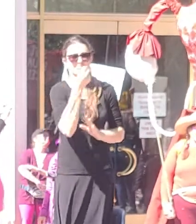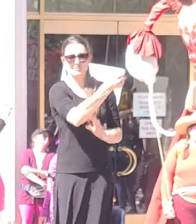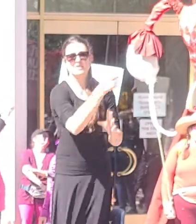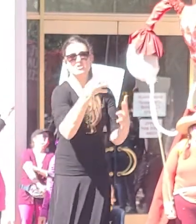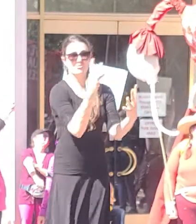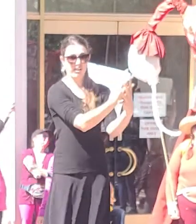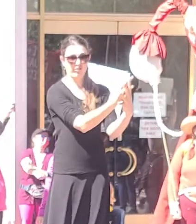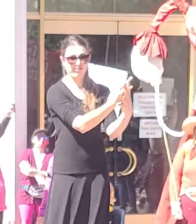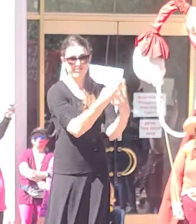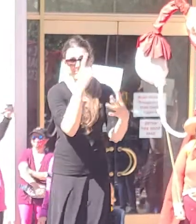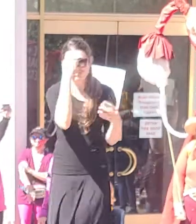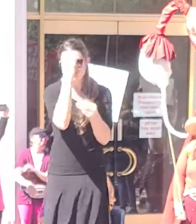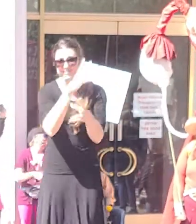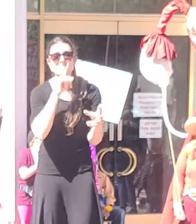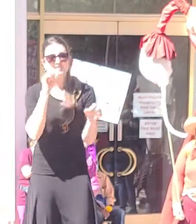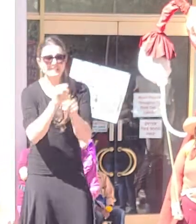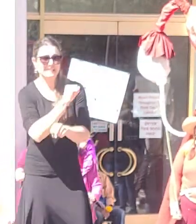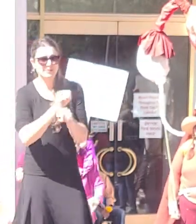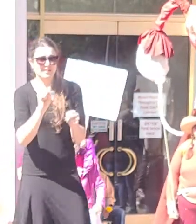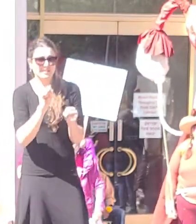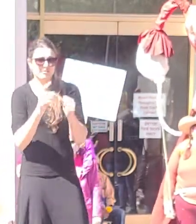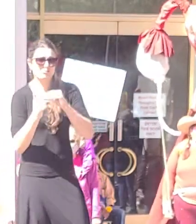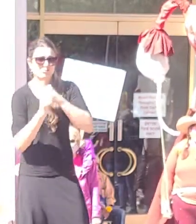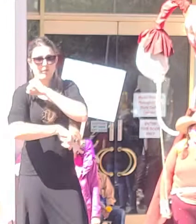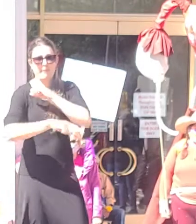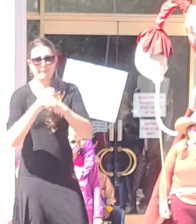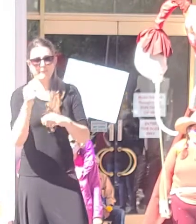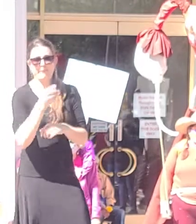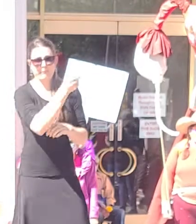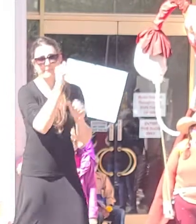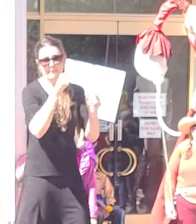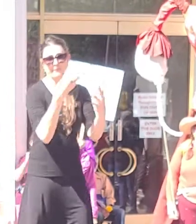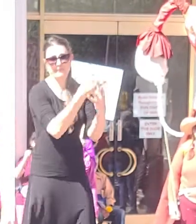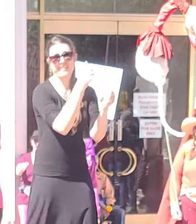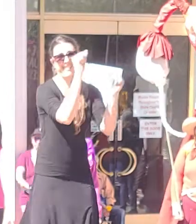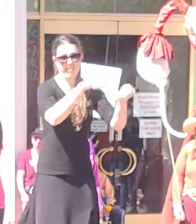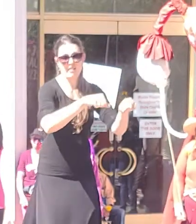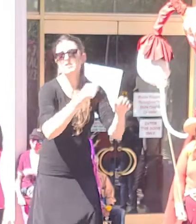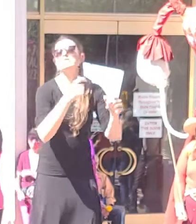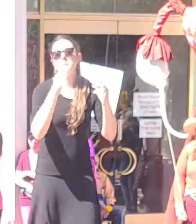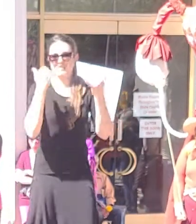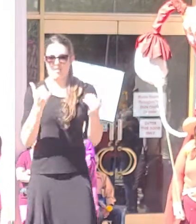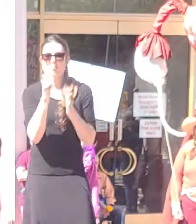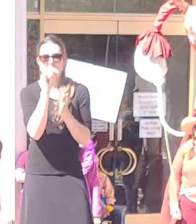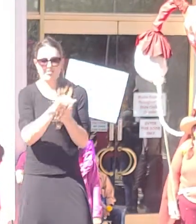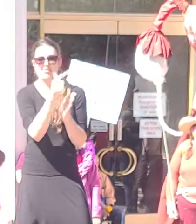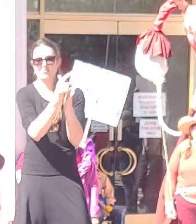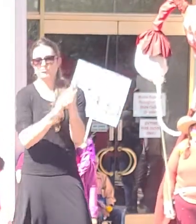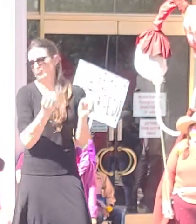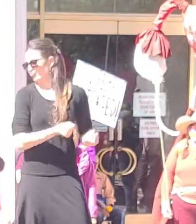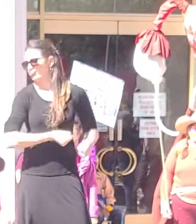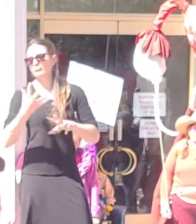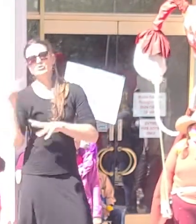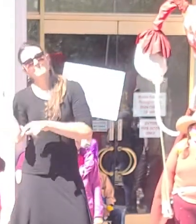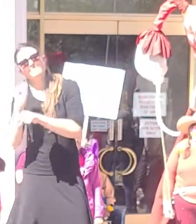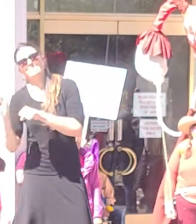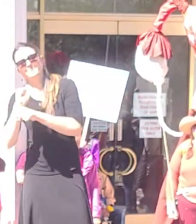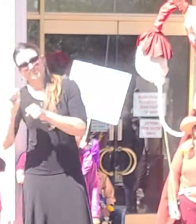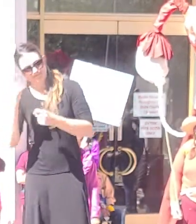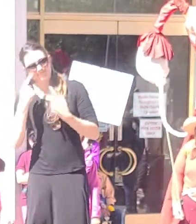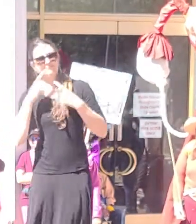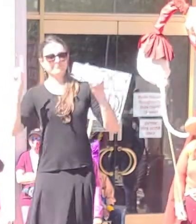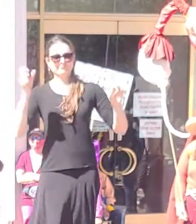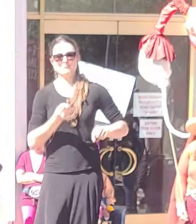was a criminal offense, and she worked hard to get rid of that law. So please, I'm Bernadette Vidoro, the president